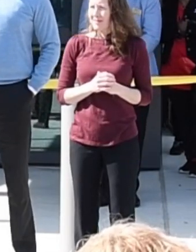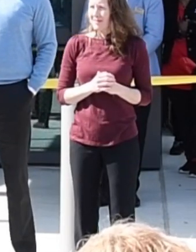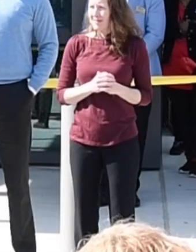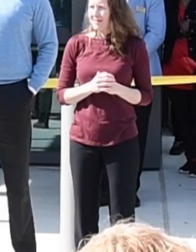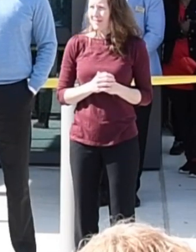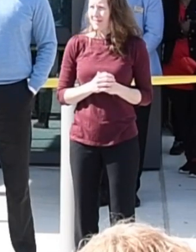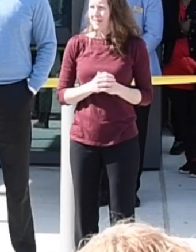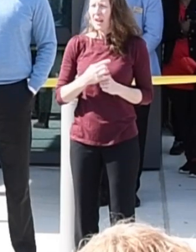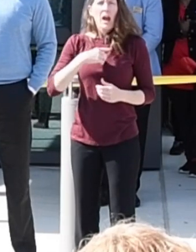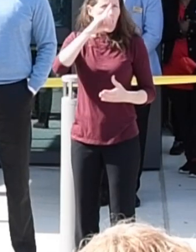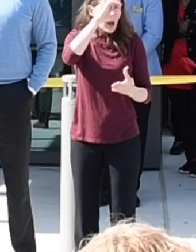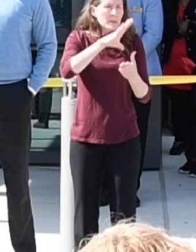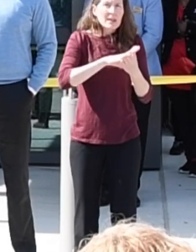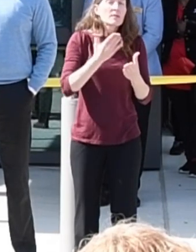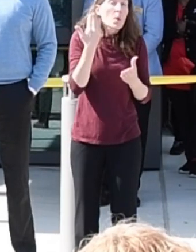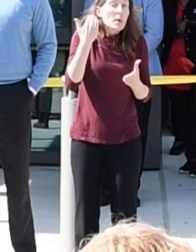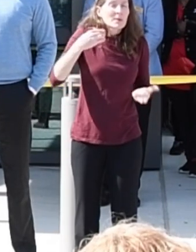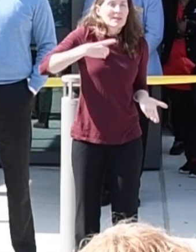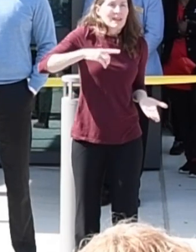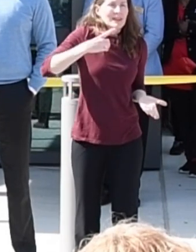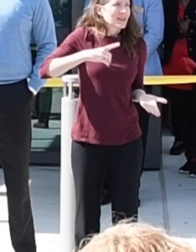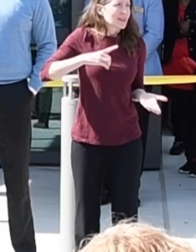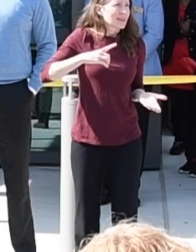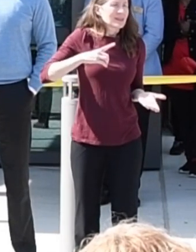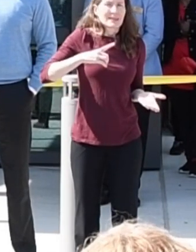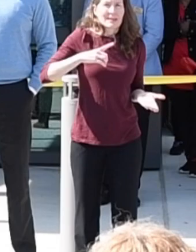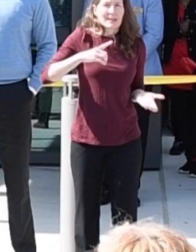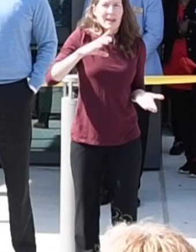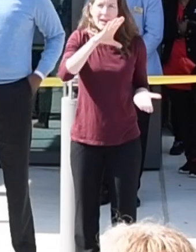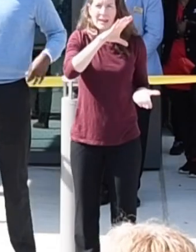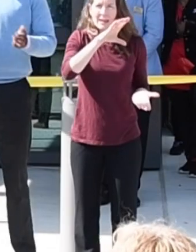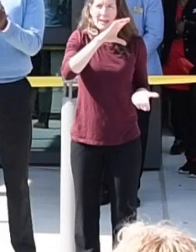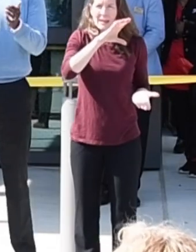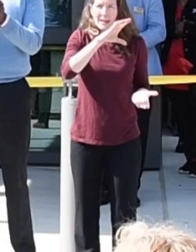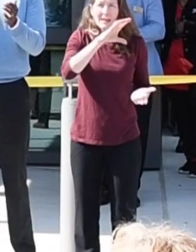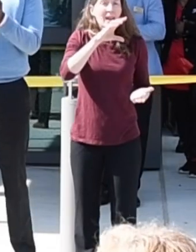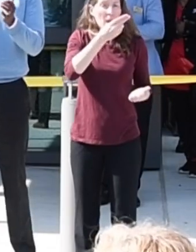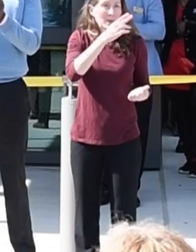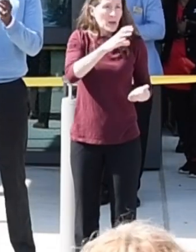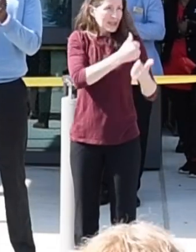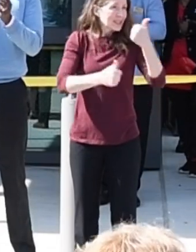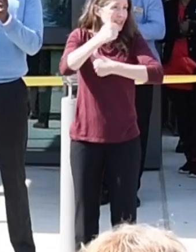I believe we have former delegate and county exec Liz Bobo.